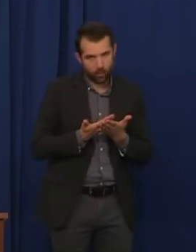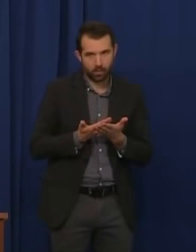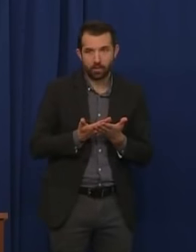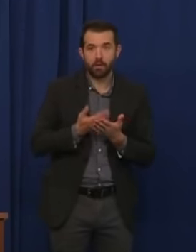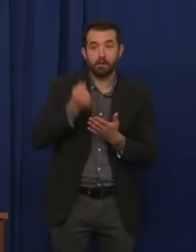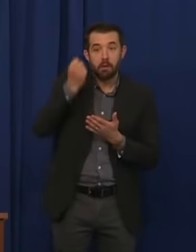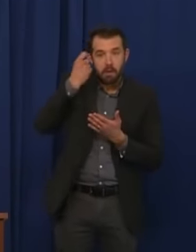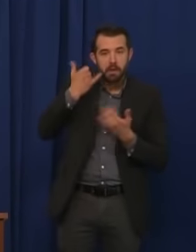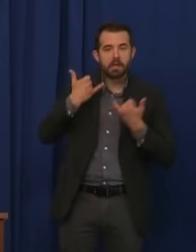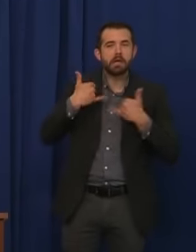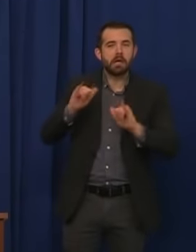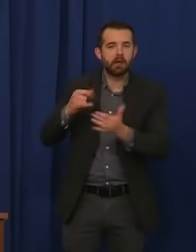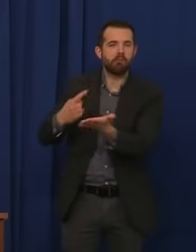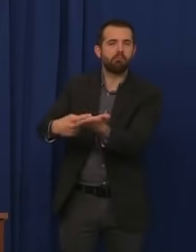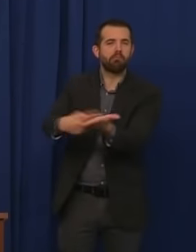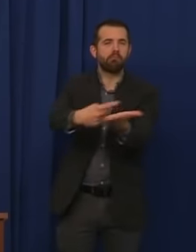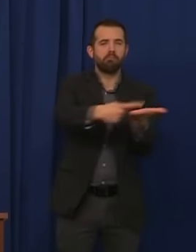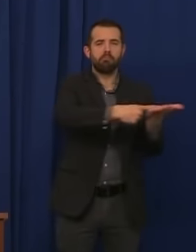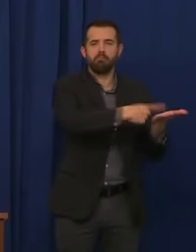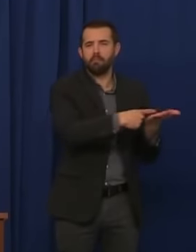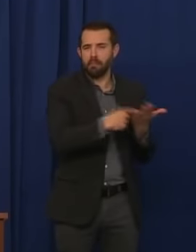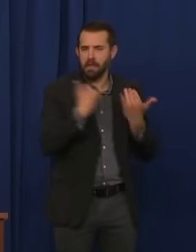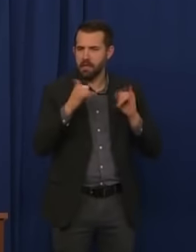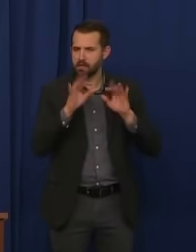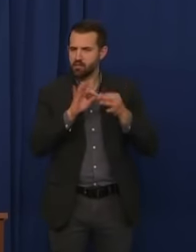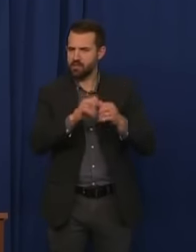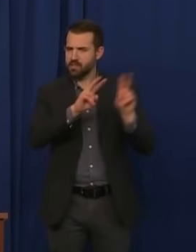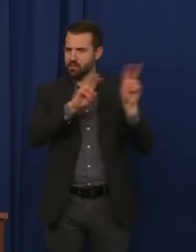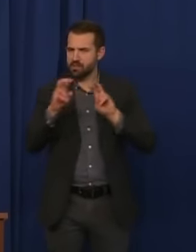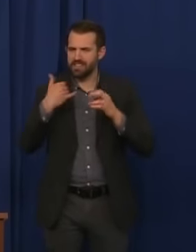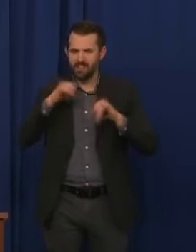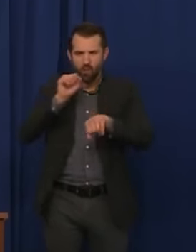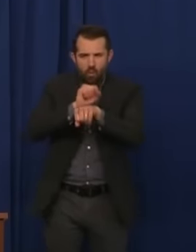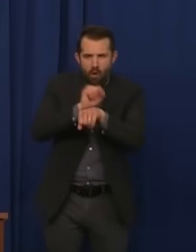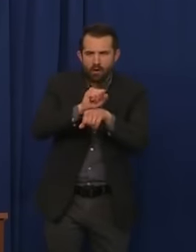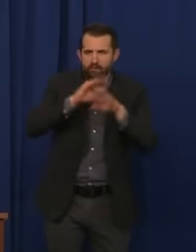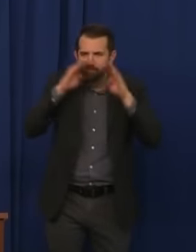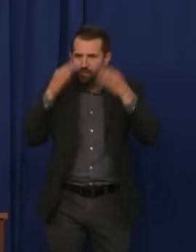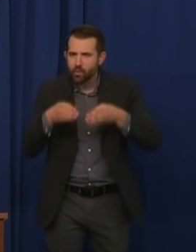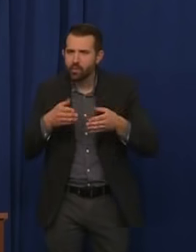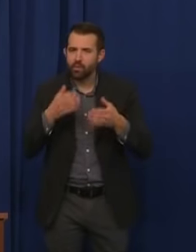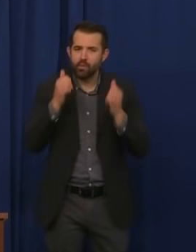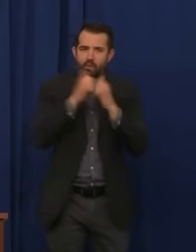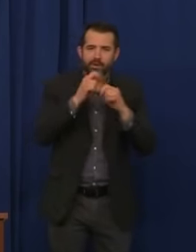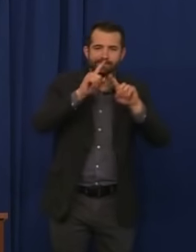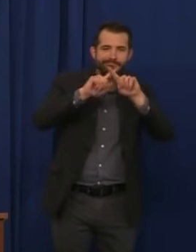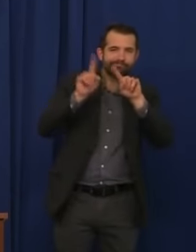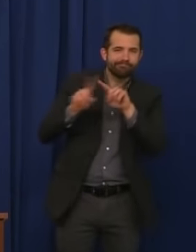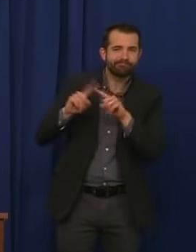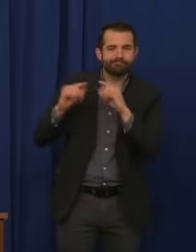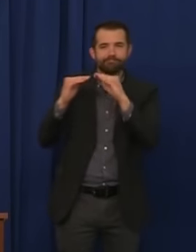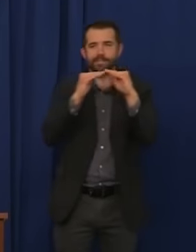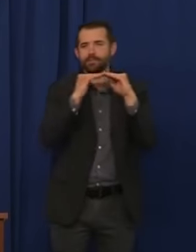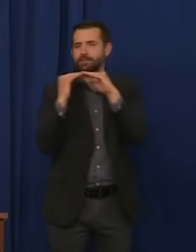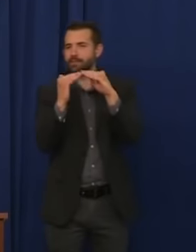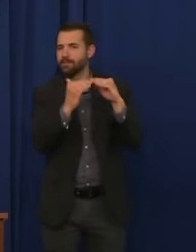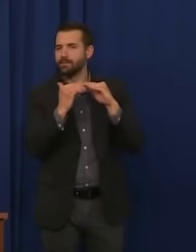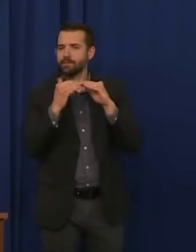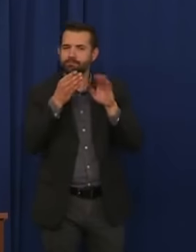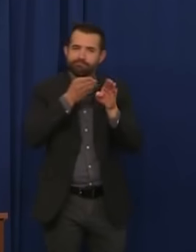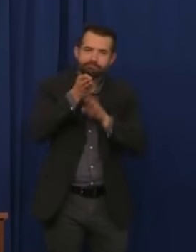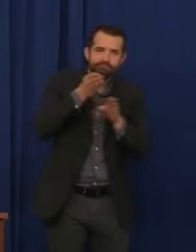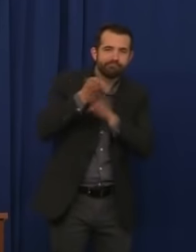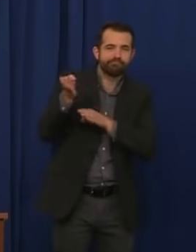talked about it is working and thinking with some academic colleagues about to what extent there could be